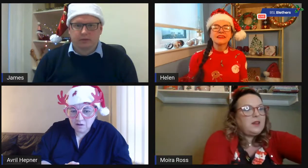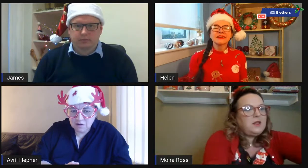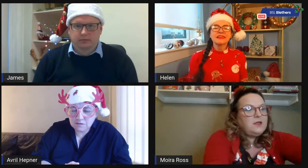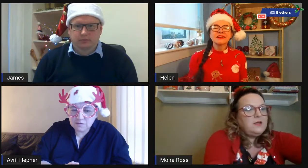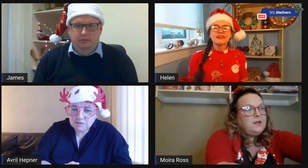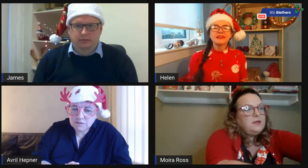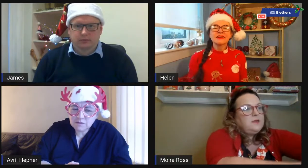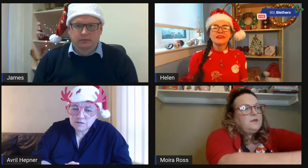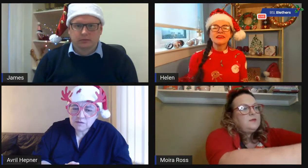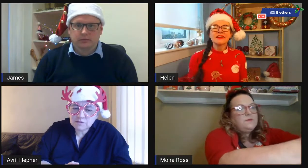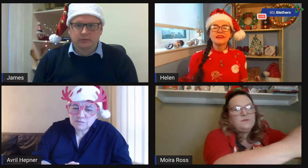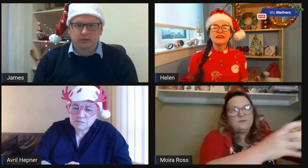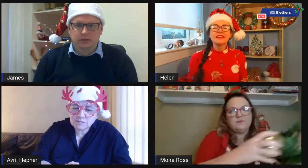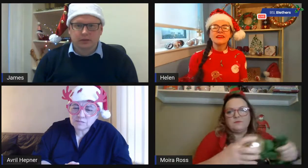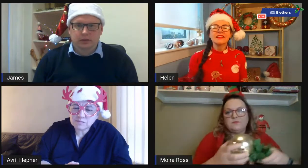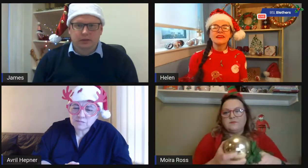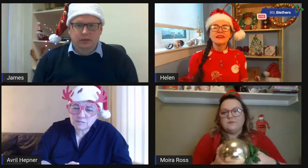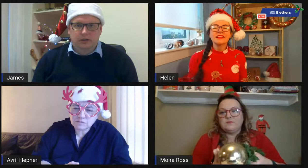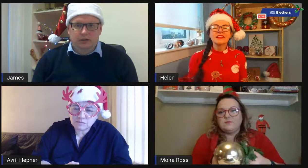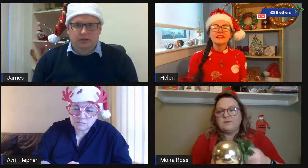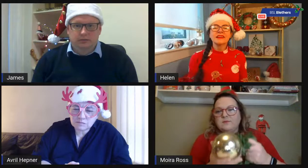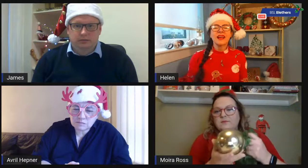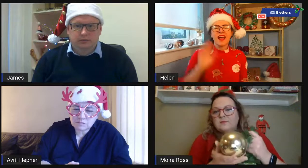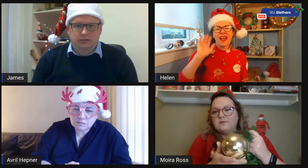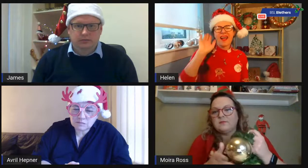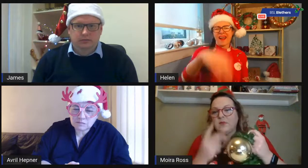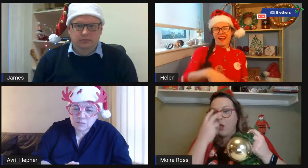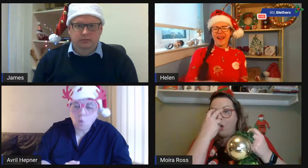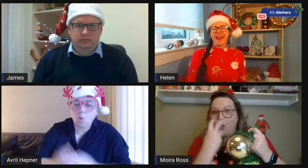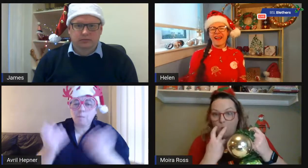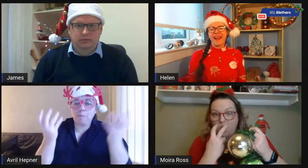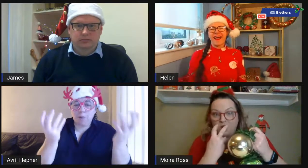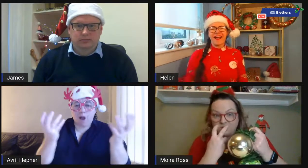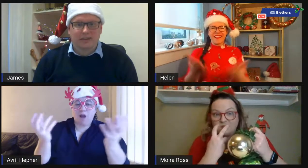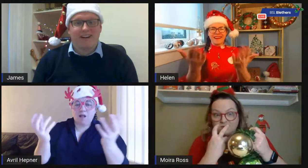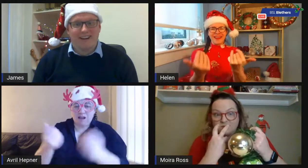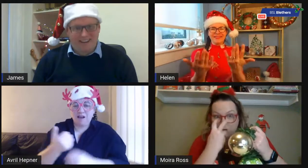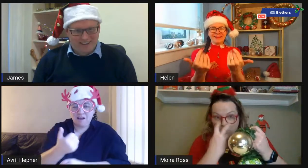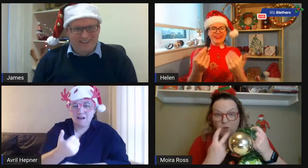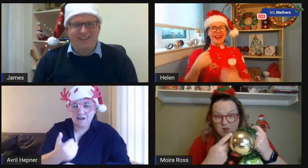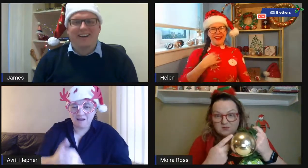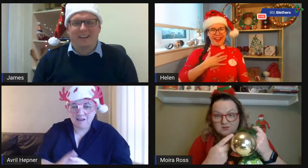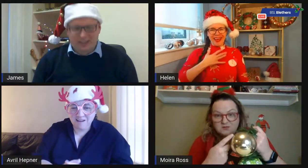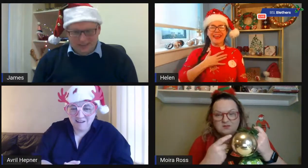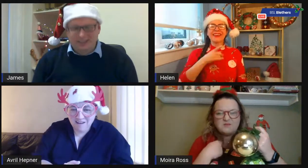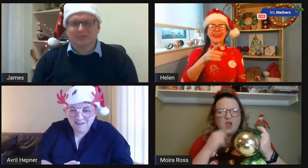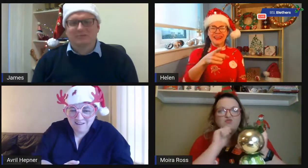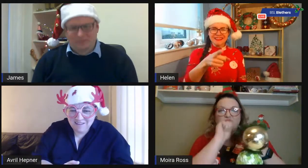with them. So I thought I'd give them a bit of a zhuzh, a bit of a transformation. So these are just old